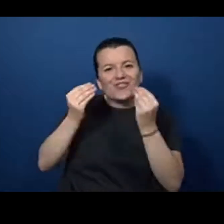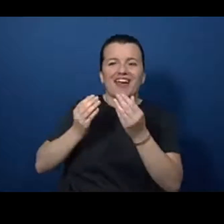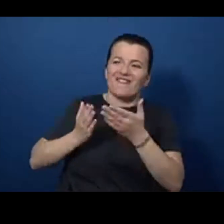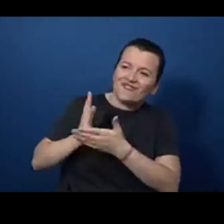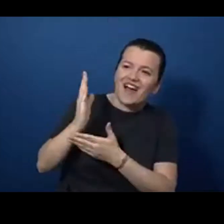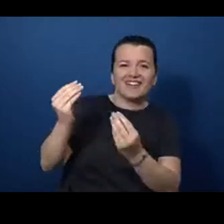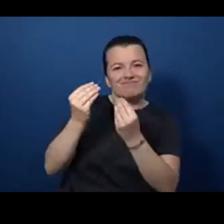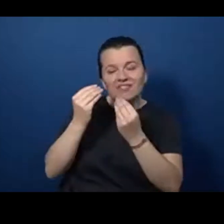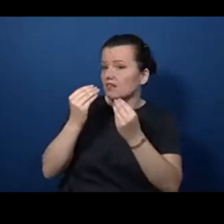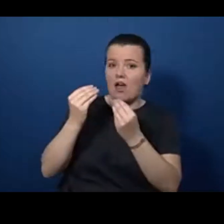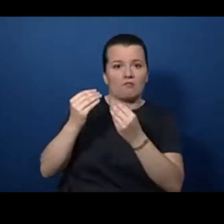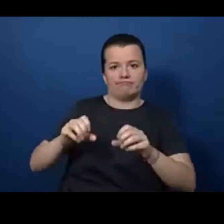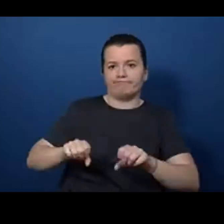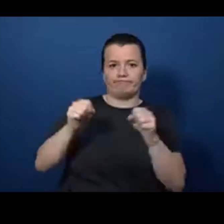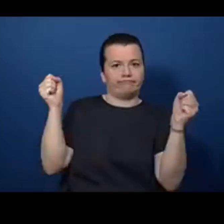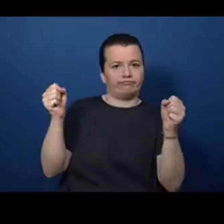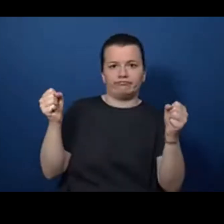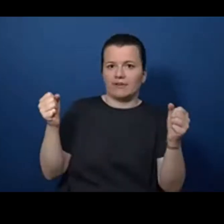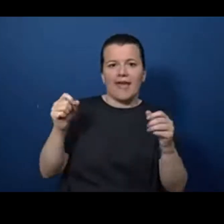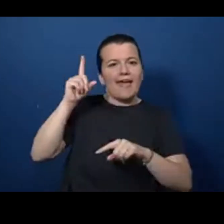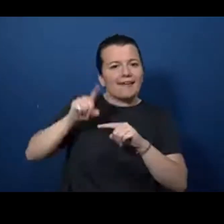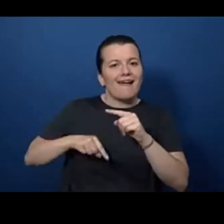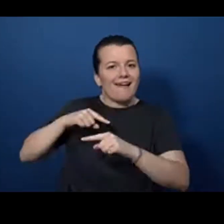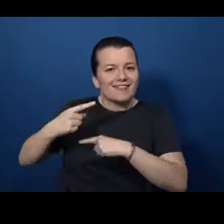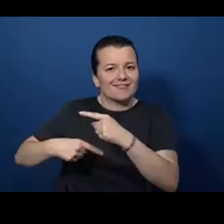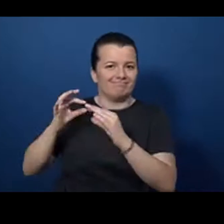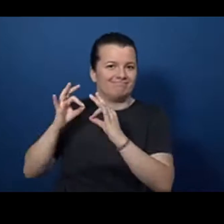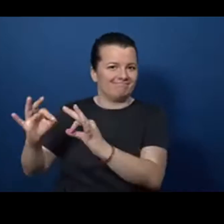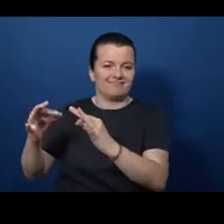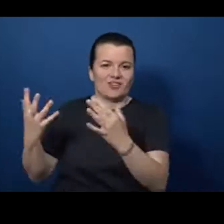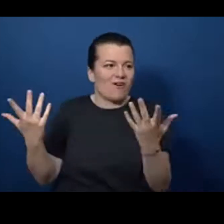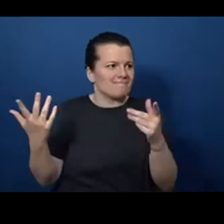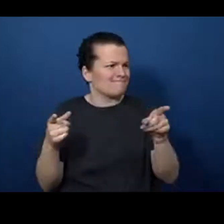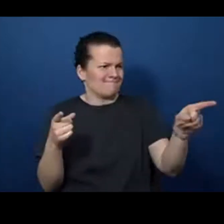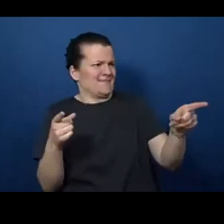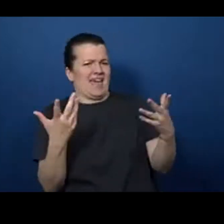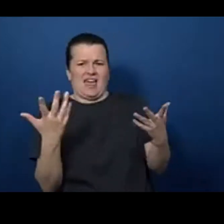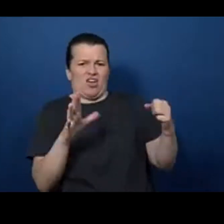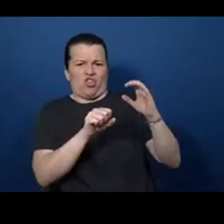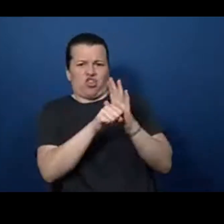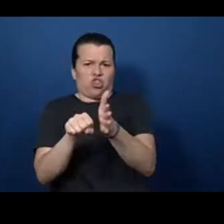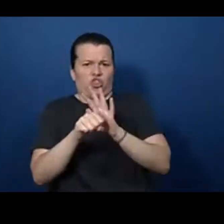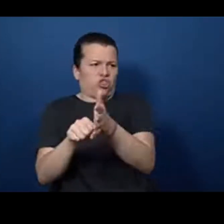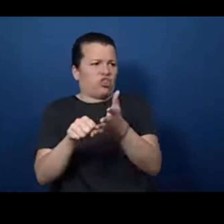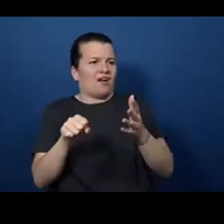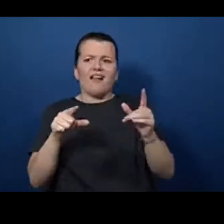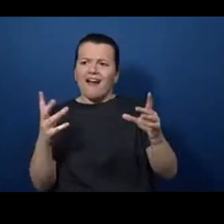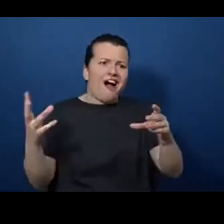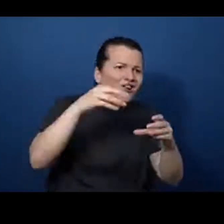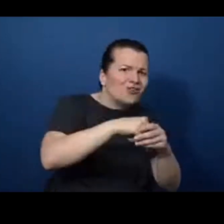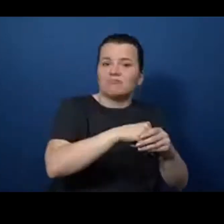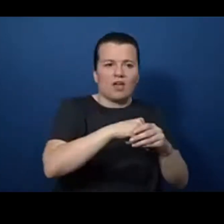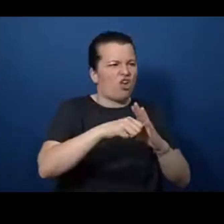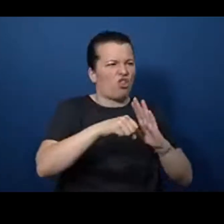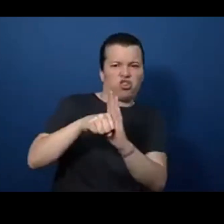in safe and inclusive environments, which is a right that all countries have committed to secure by 2030